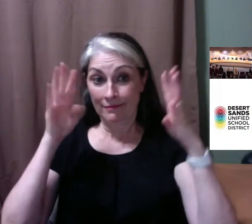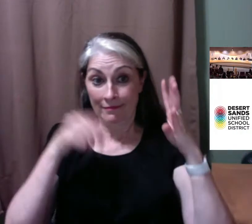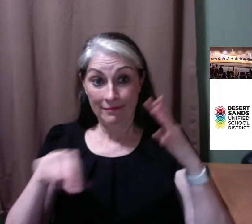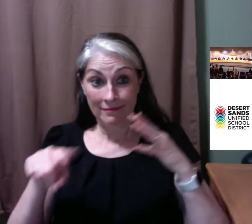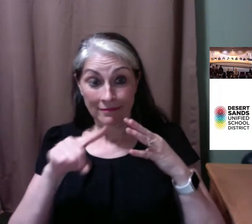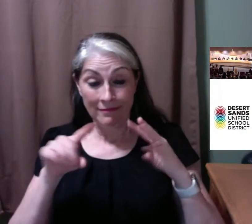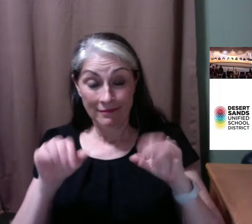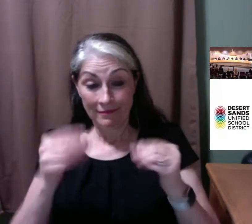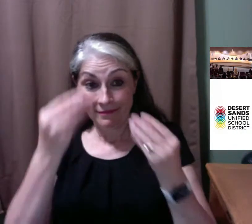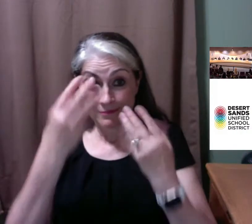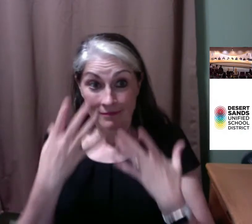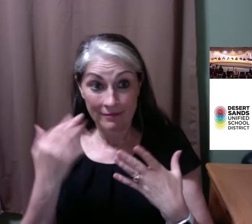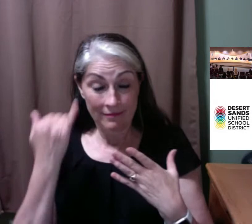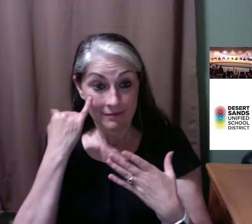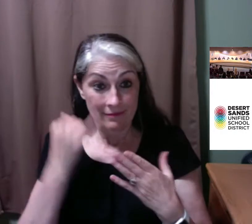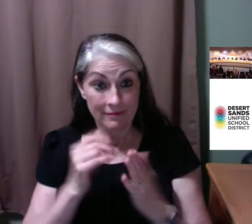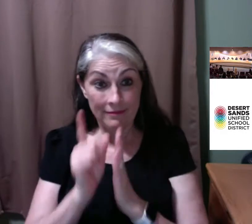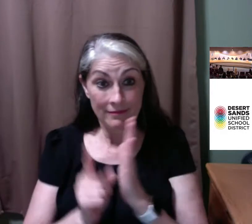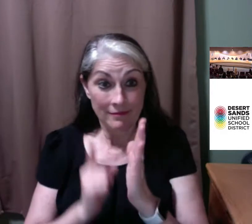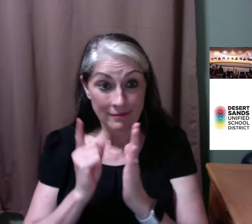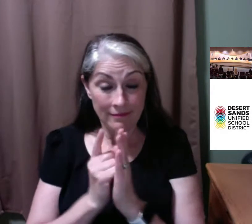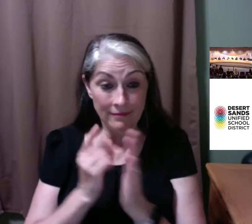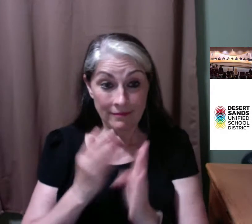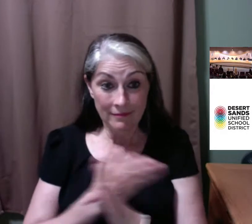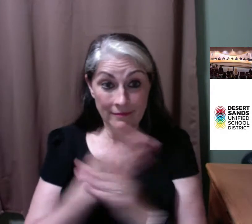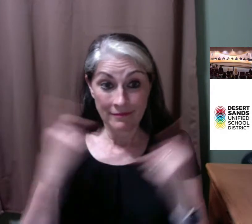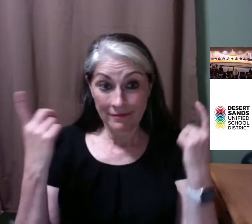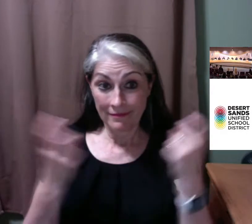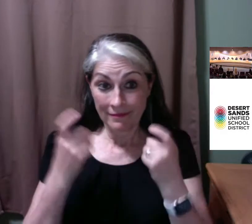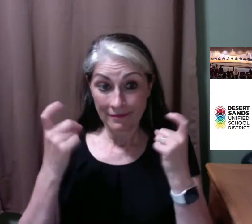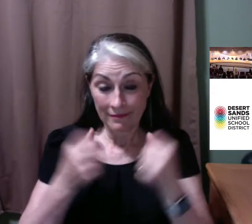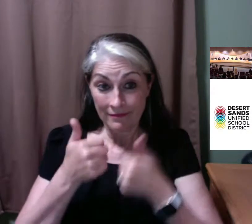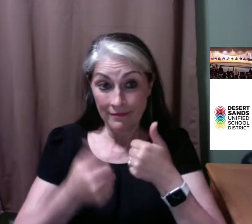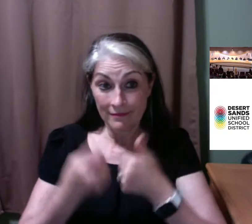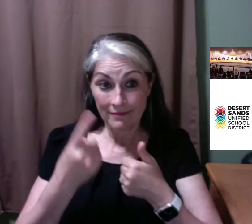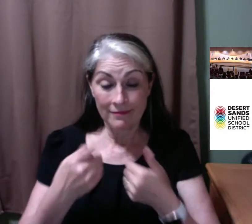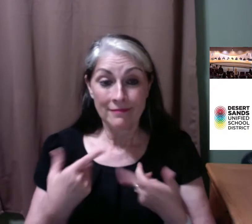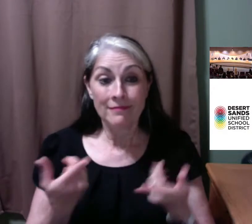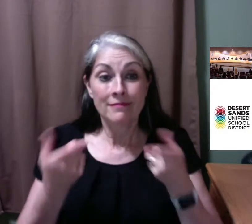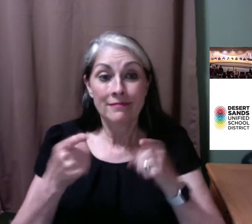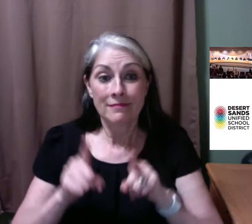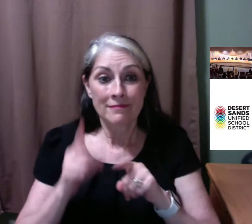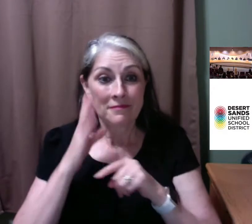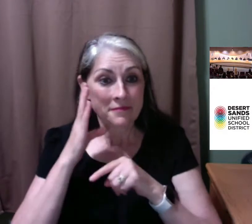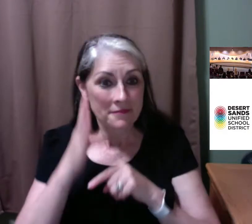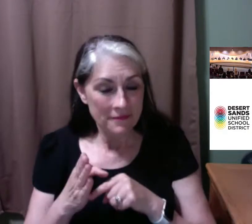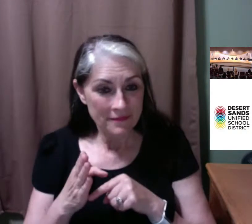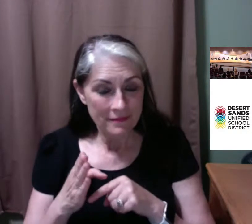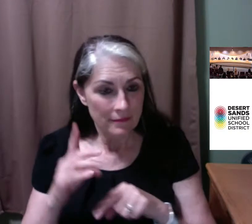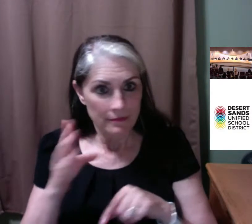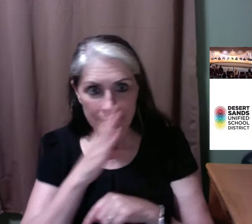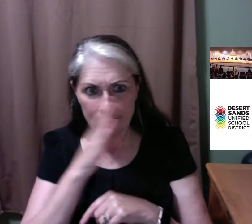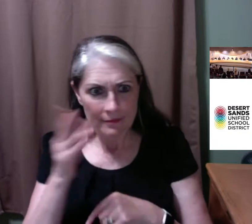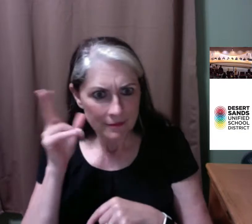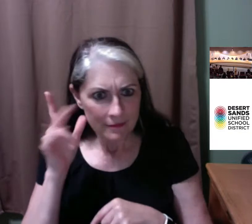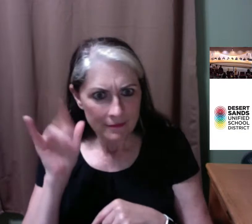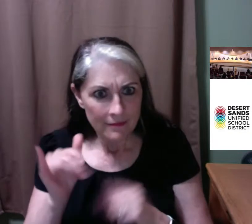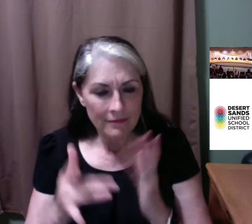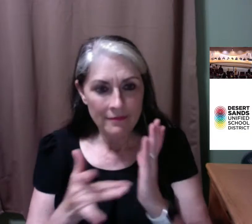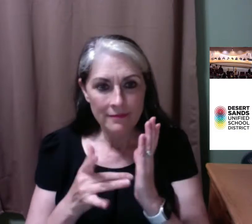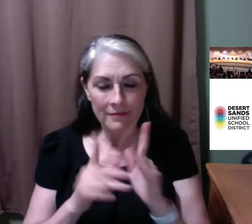You can let me know even within an hour of your ceremony which ones you want, and I'll make it happen for you. Unheard of. Our tech